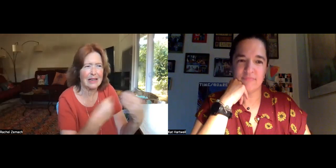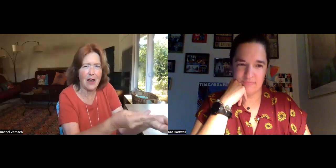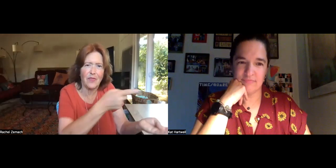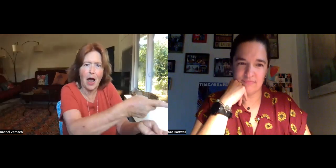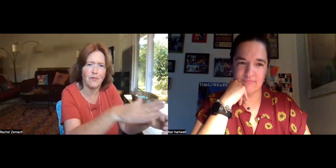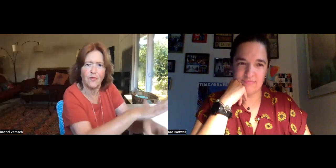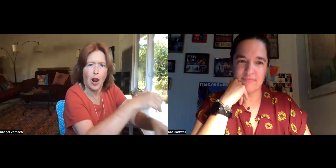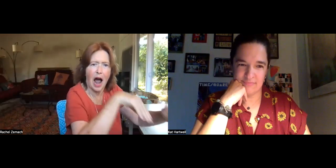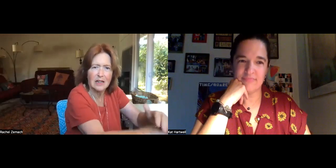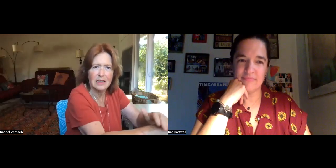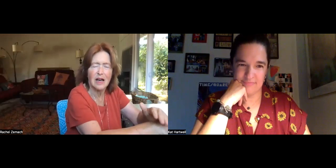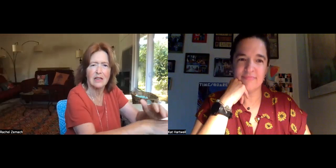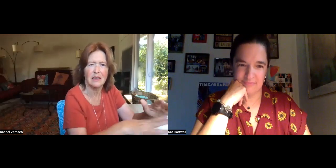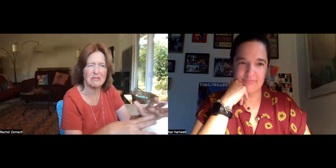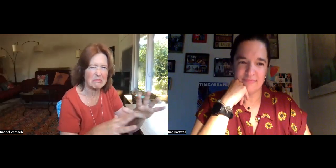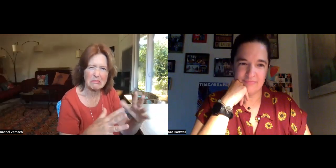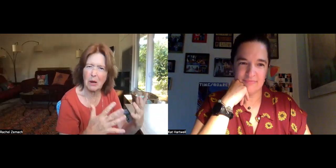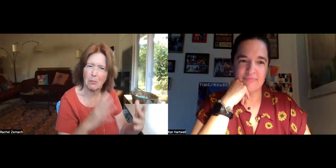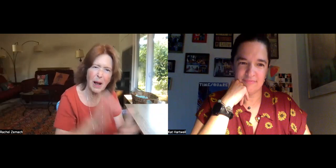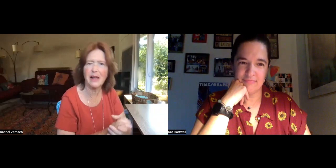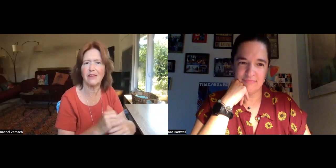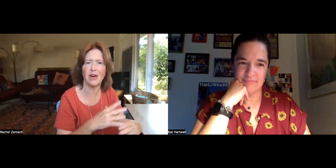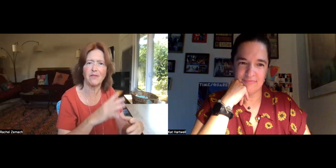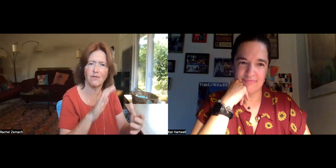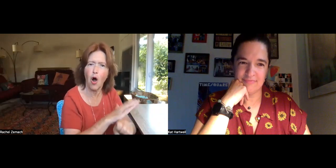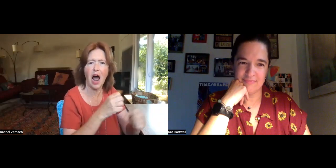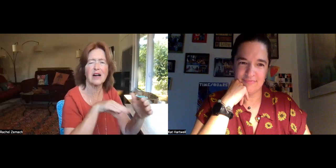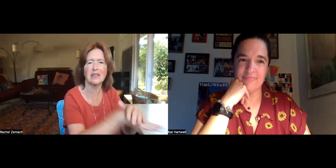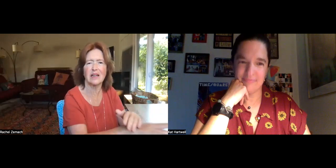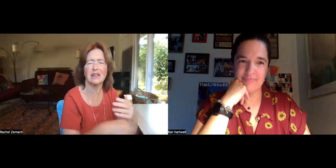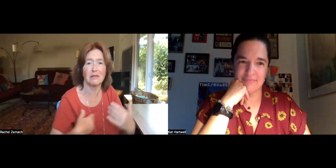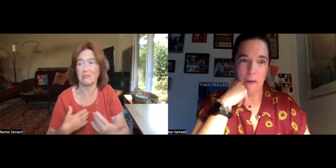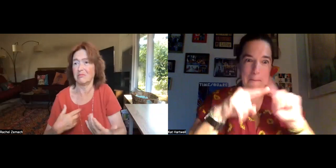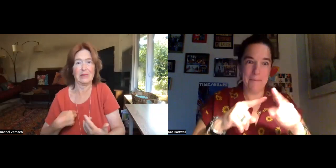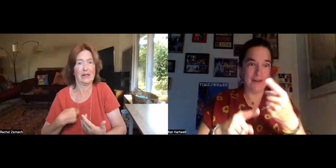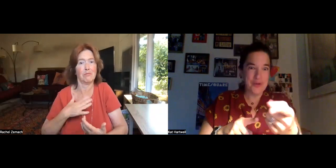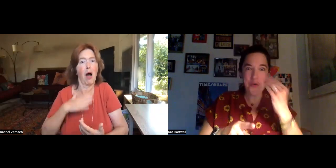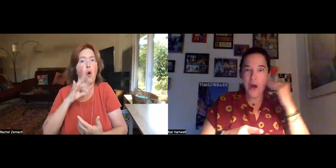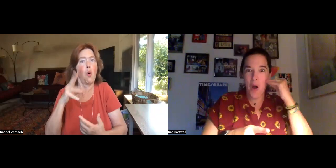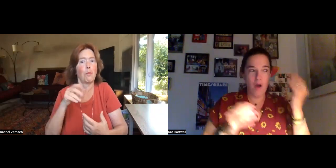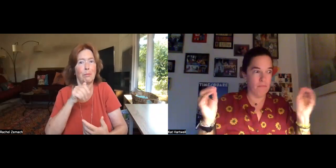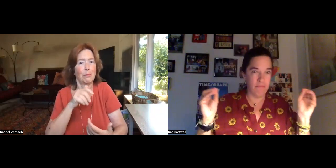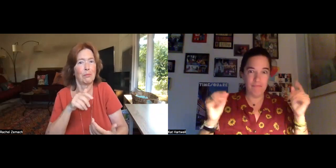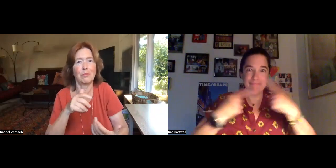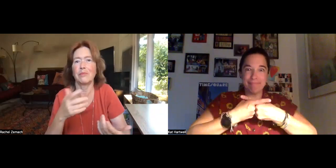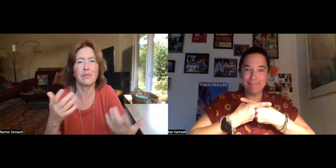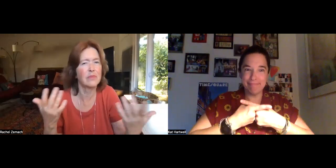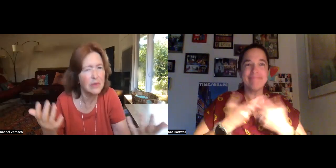Give them full access. Believe in full access. Me. But you harm.